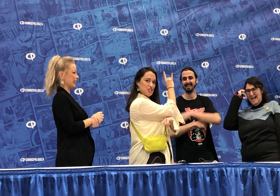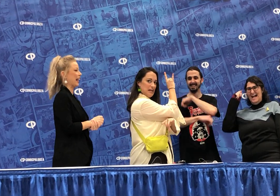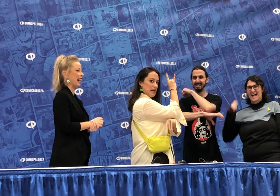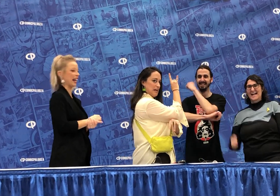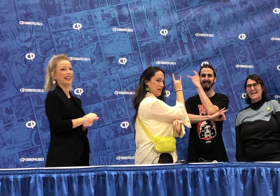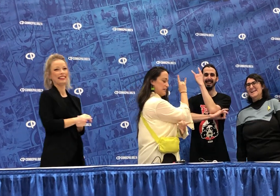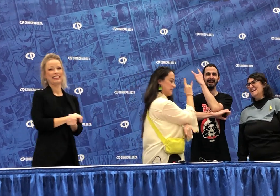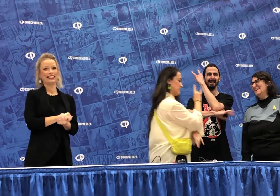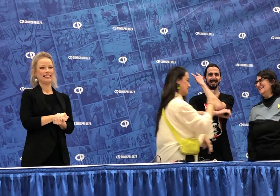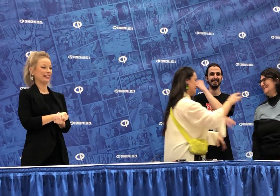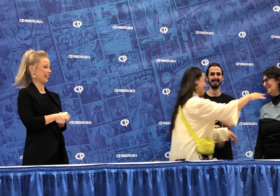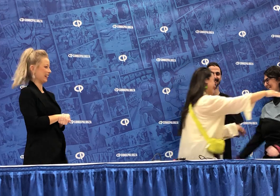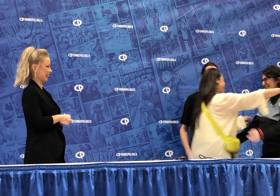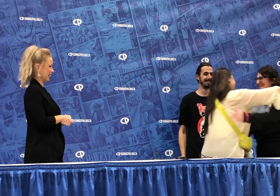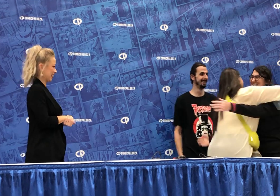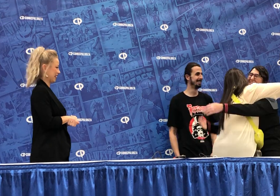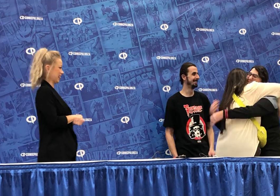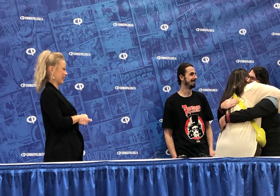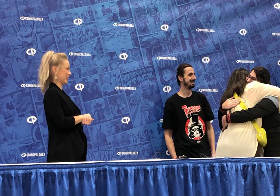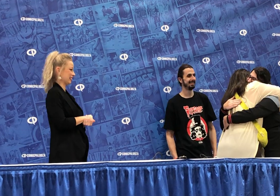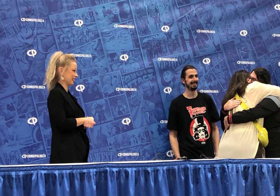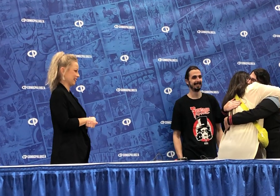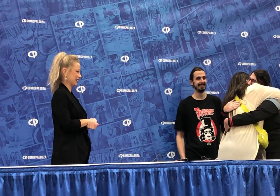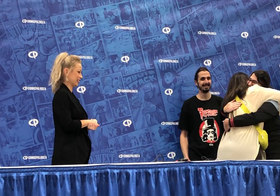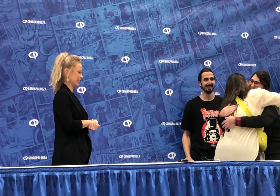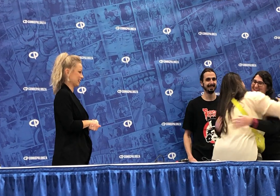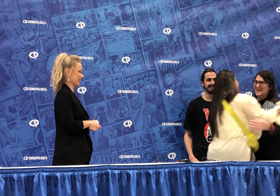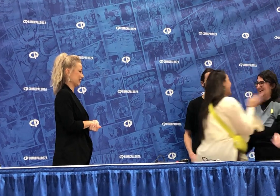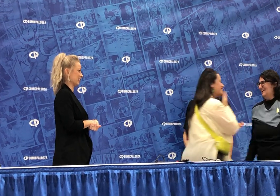is the sign for bullshit, yes. This is some bullshit.